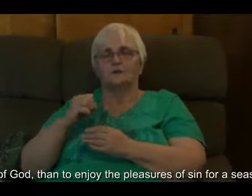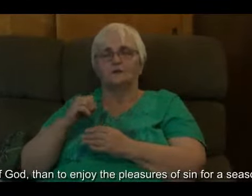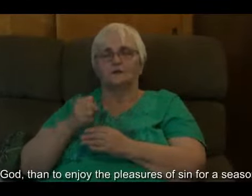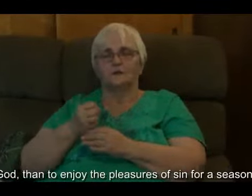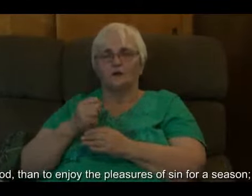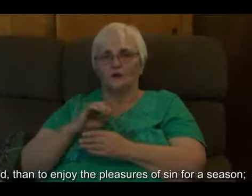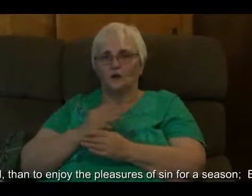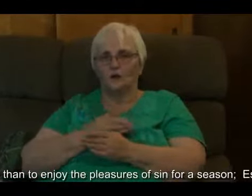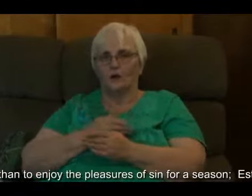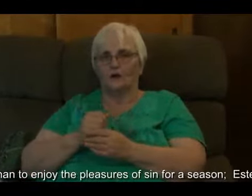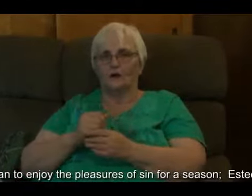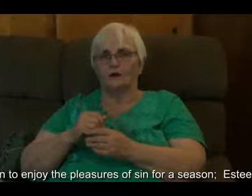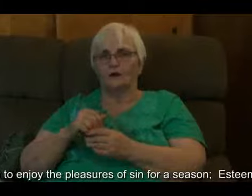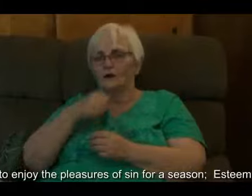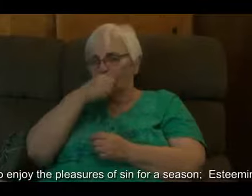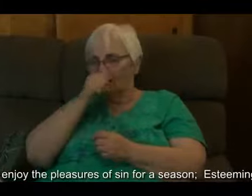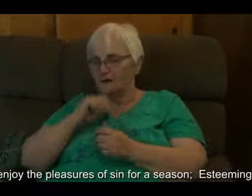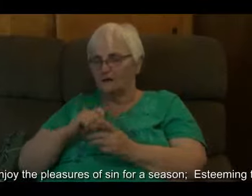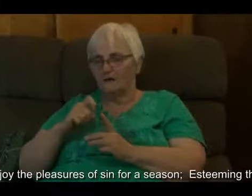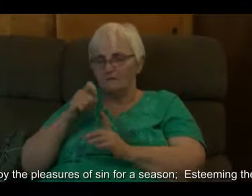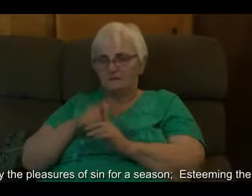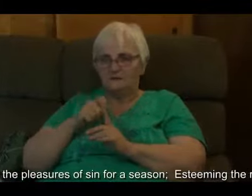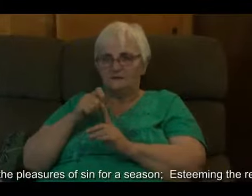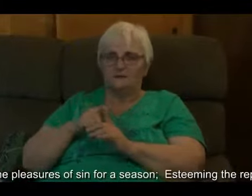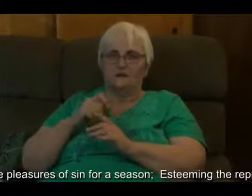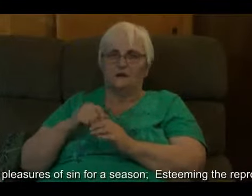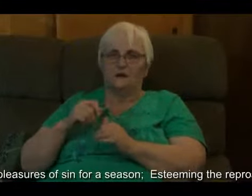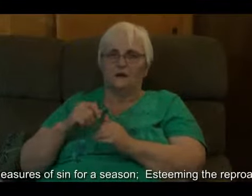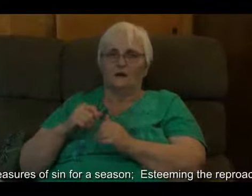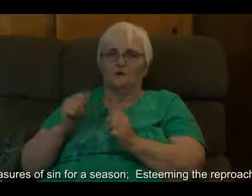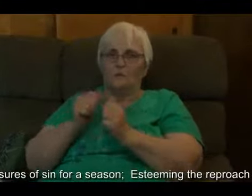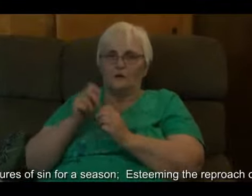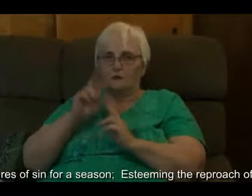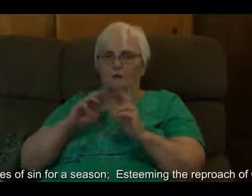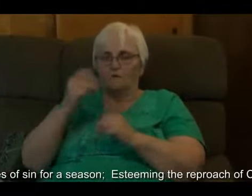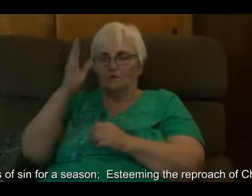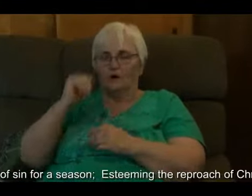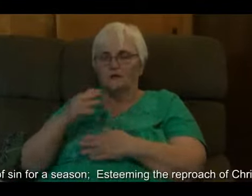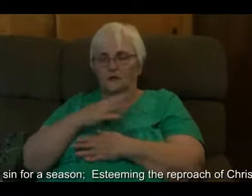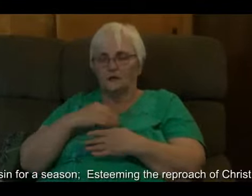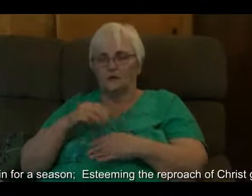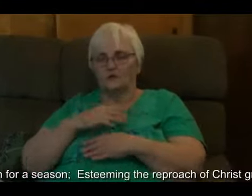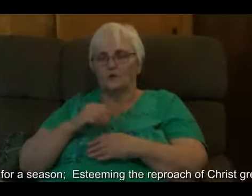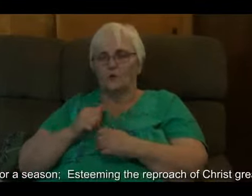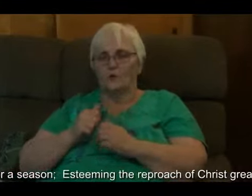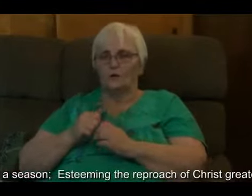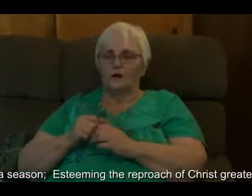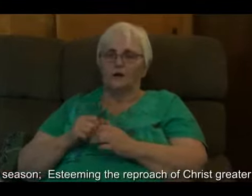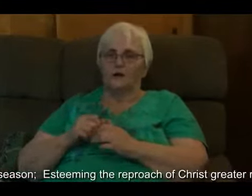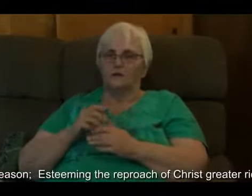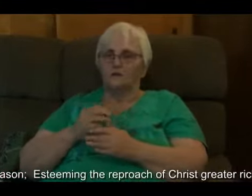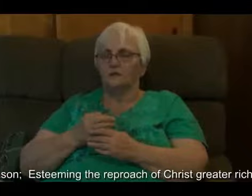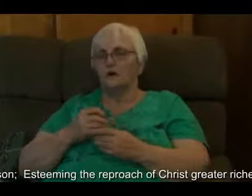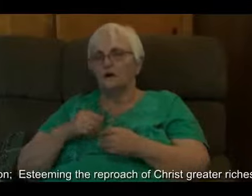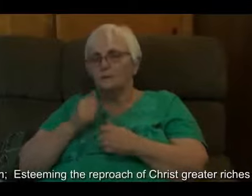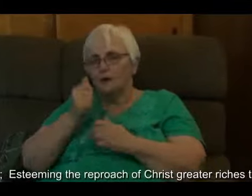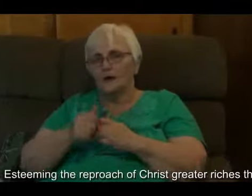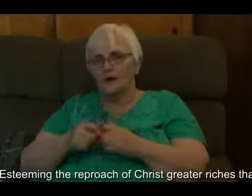Choosing rather to suffer affliction with the people of God than to enjoy the passing pleasures of sin, esteeming the reproach of